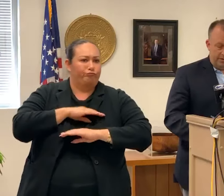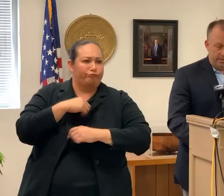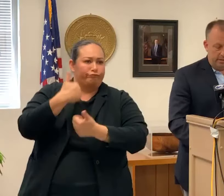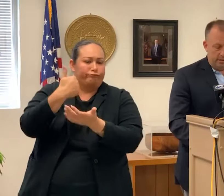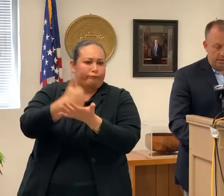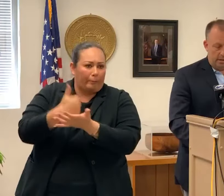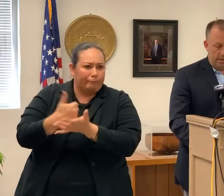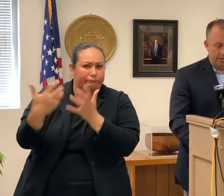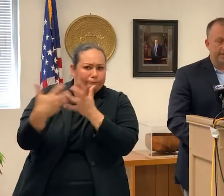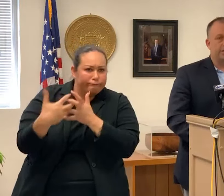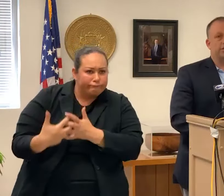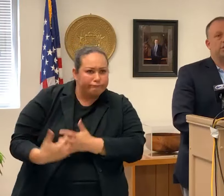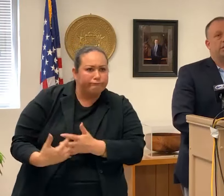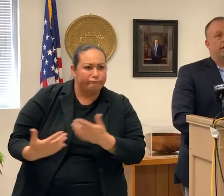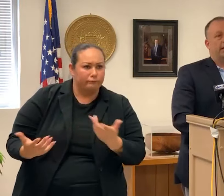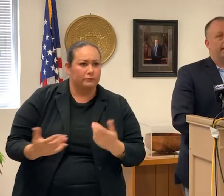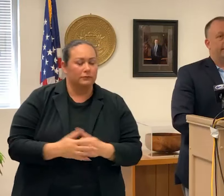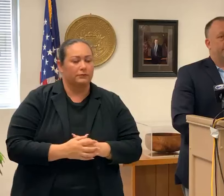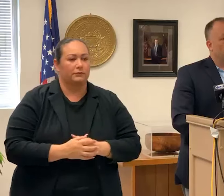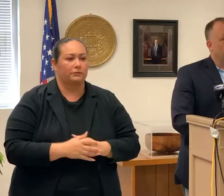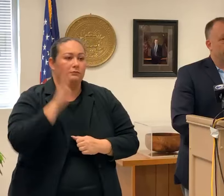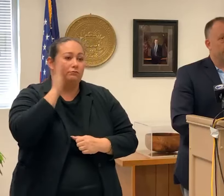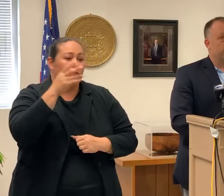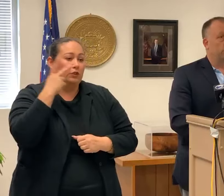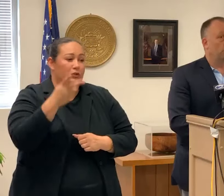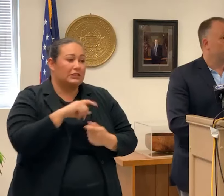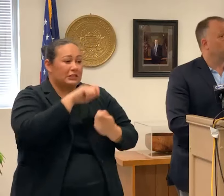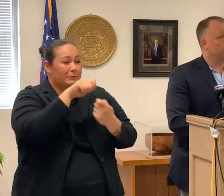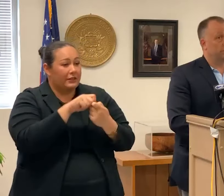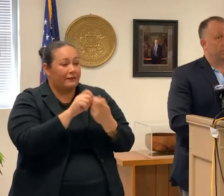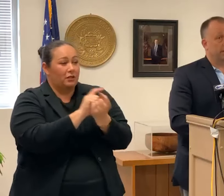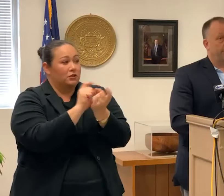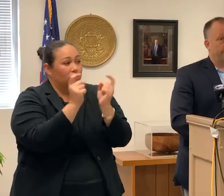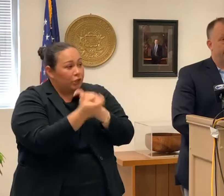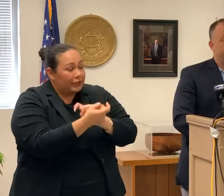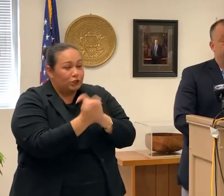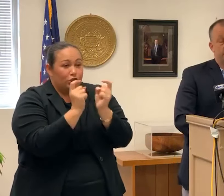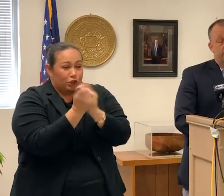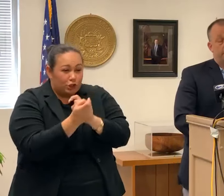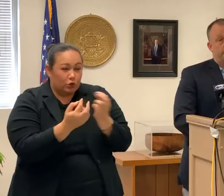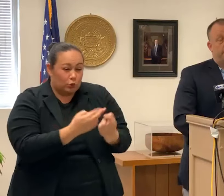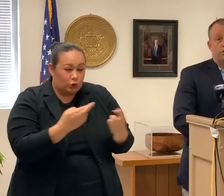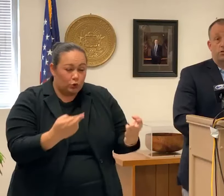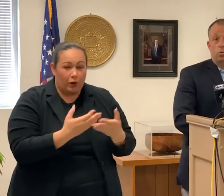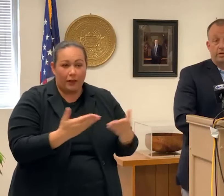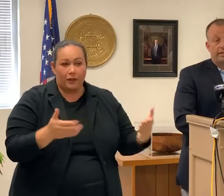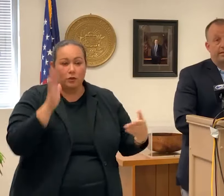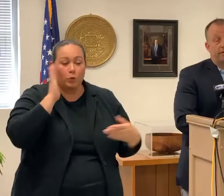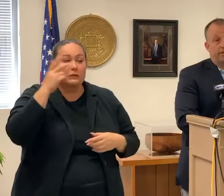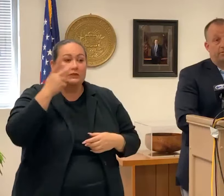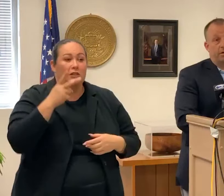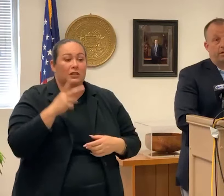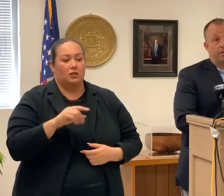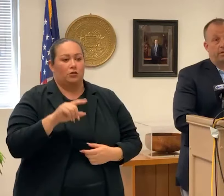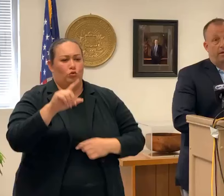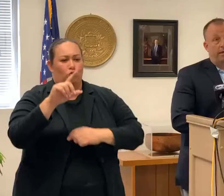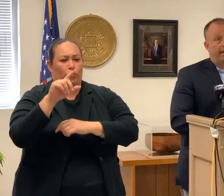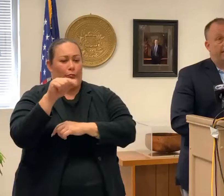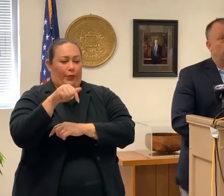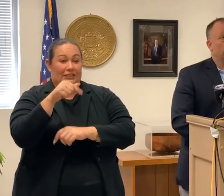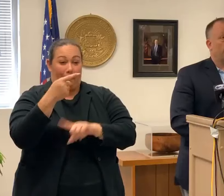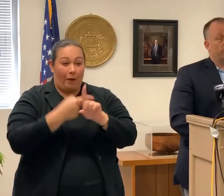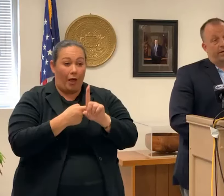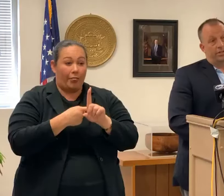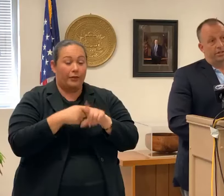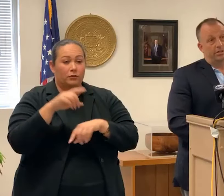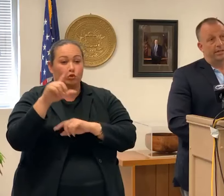some significant changes and improvements to resources in the coming days. On the 20th of this month,